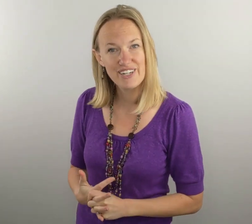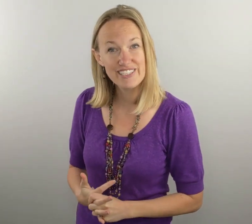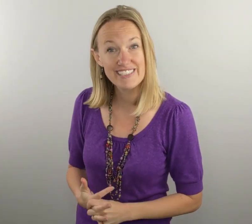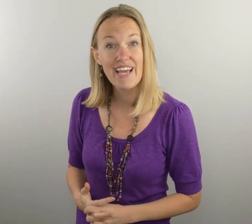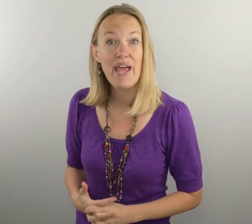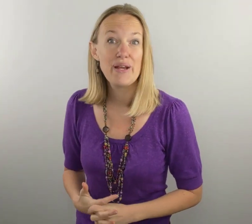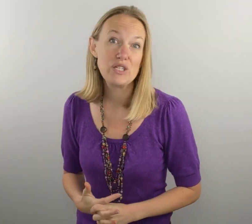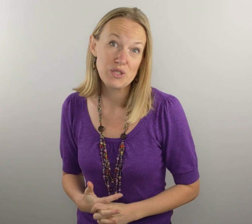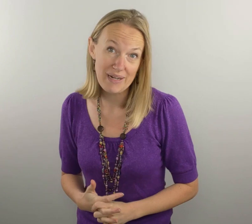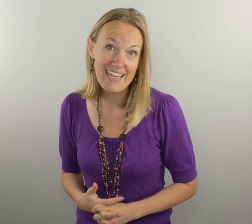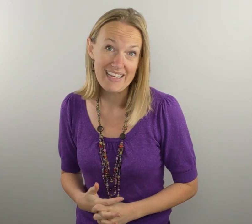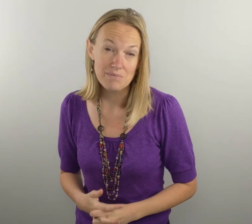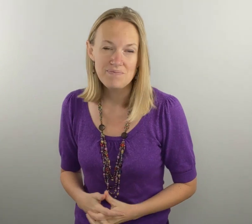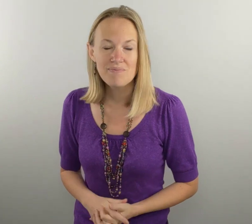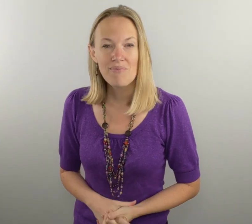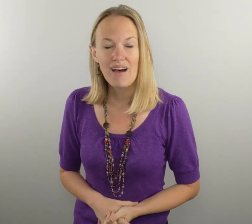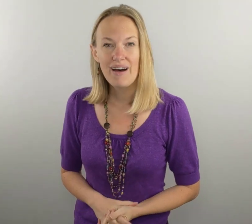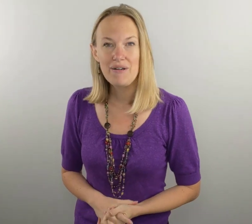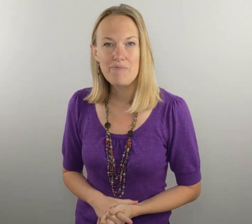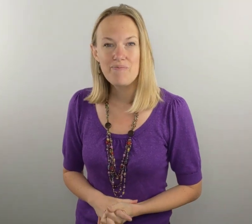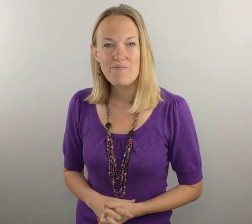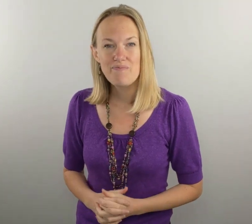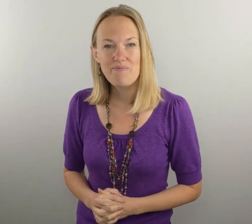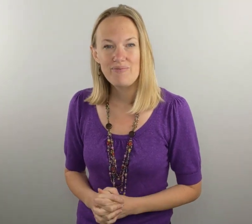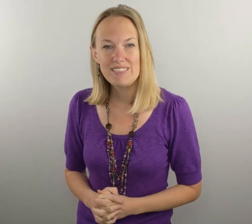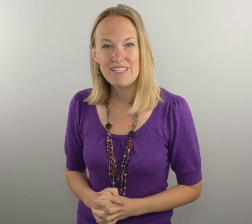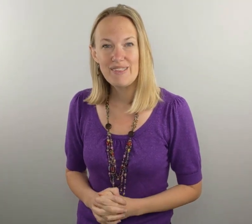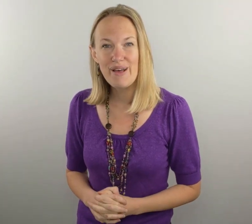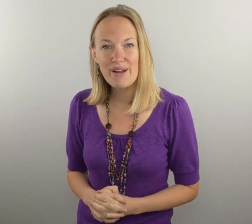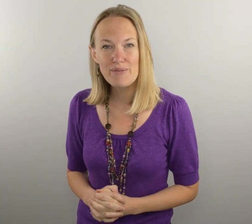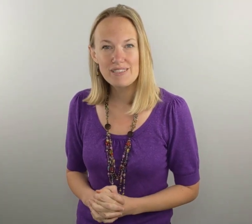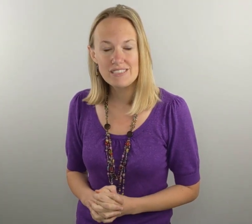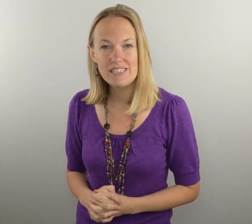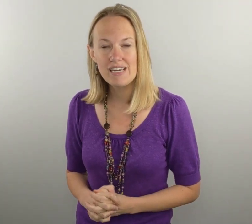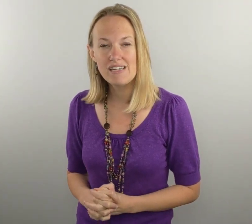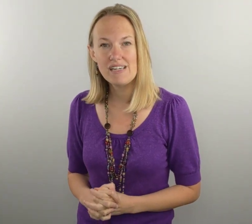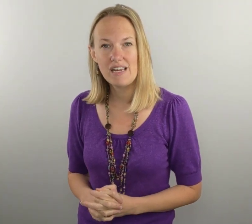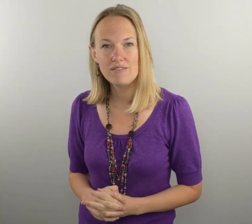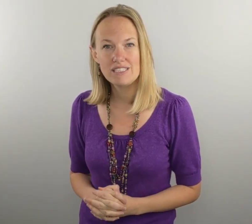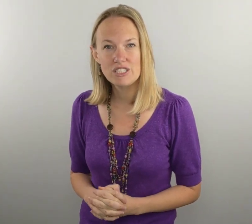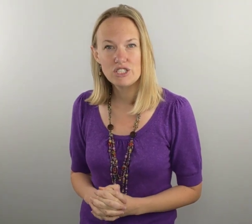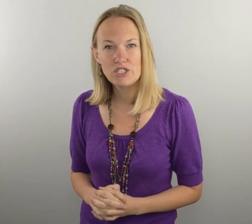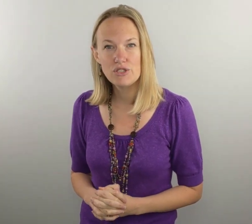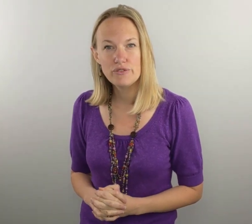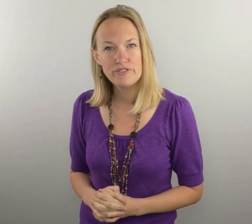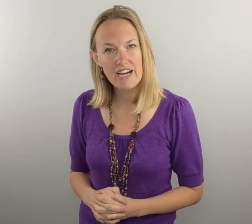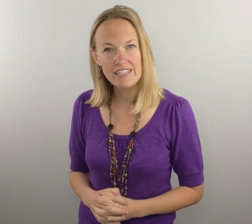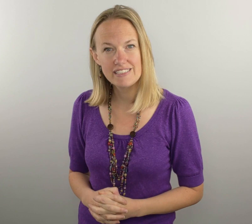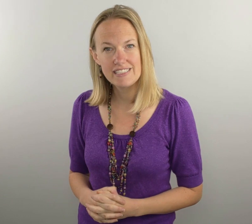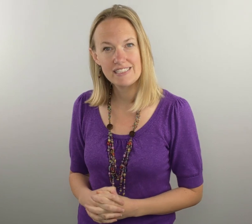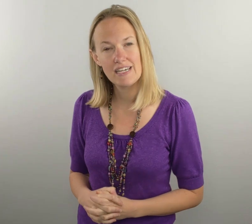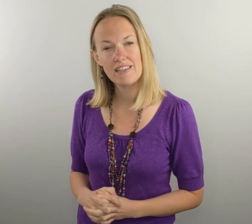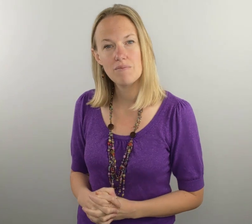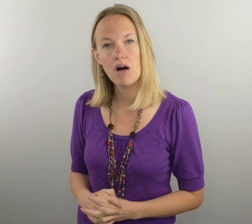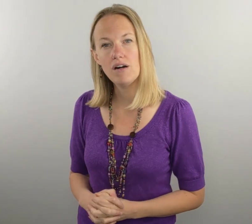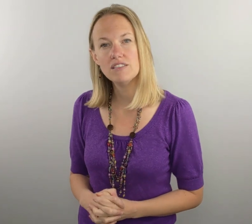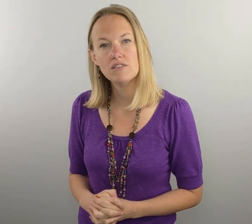verse tricky. There's a lot of words in there, and it was too fast to sign them all, so we